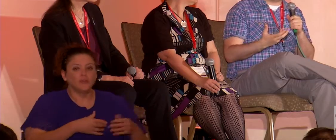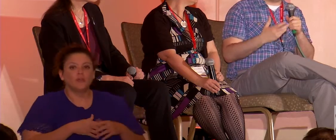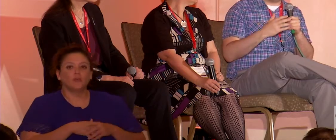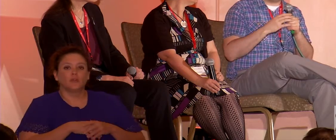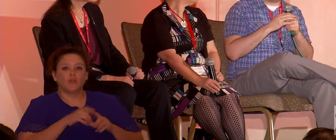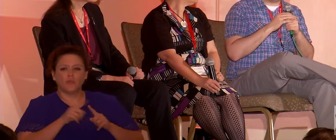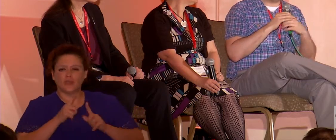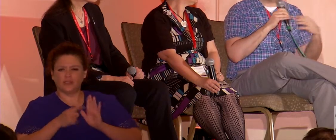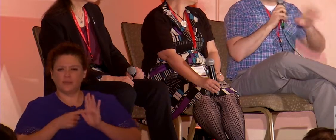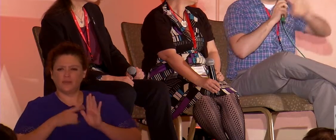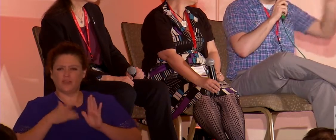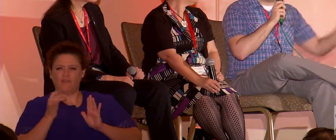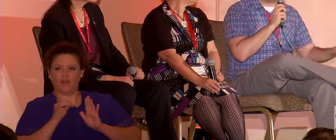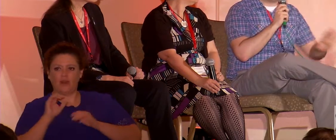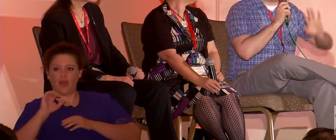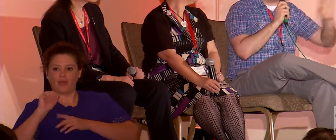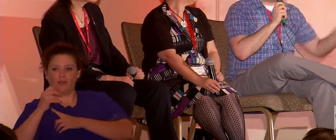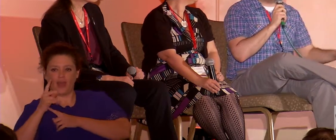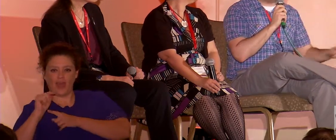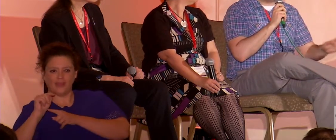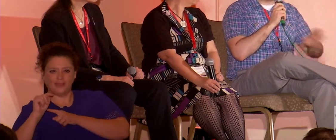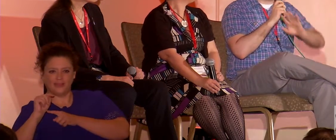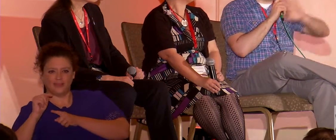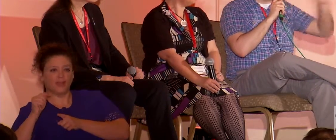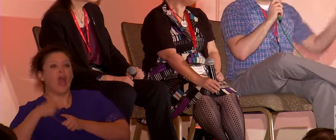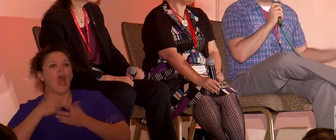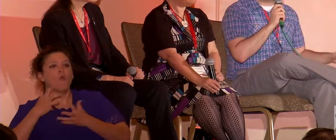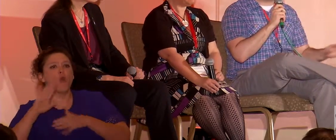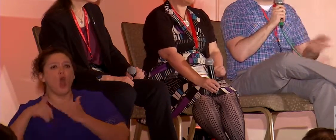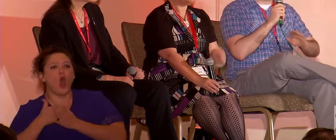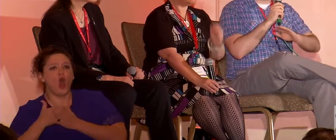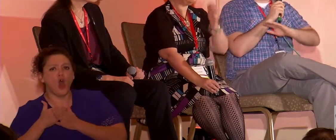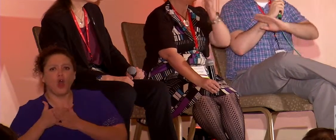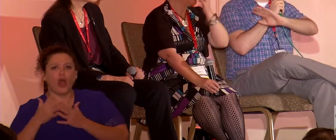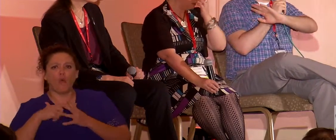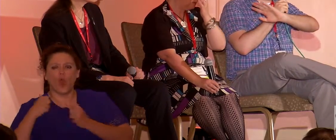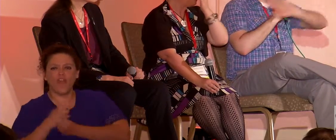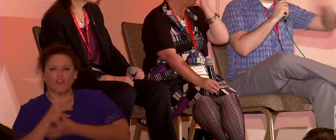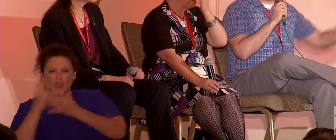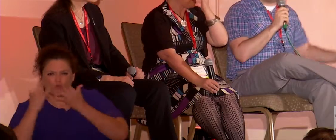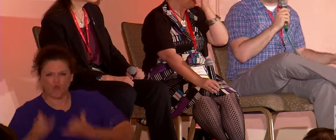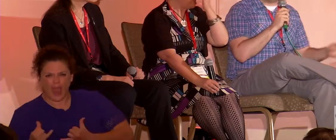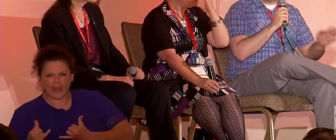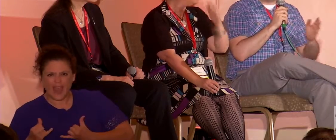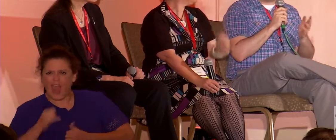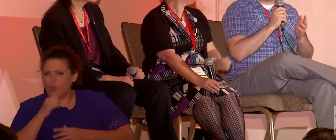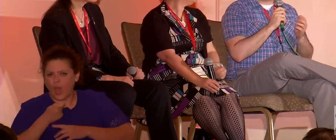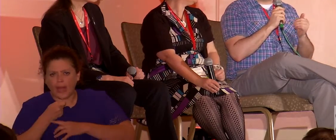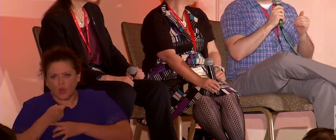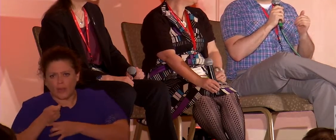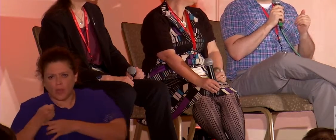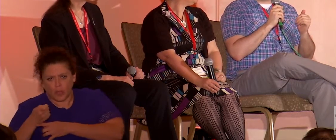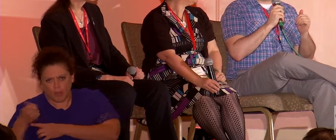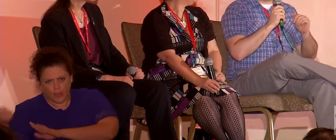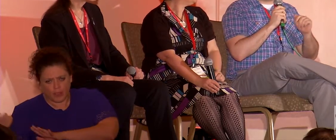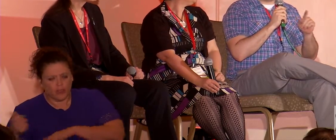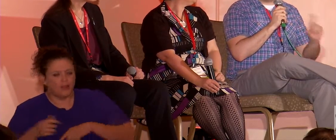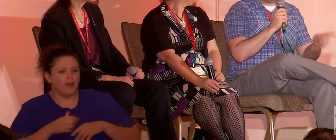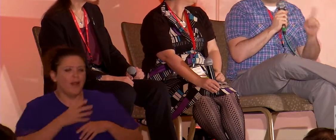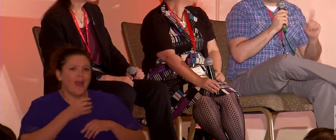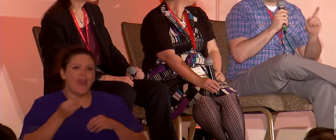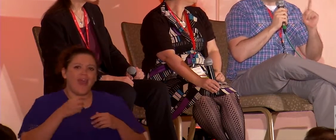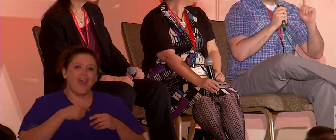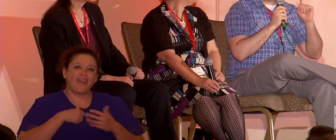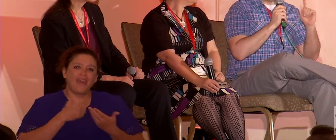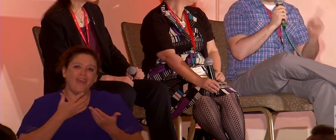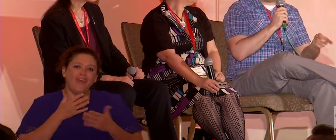sense that the atheist community wants it like all and wants it right now, like get rid of religion, just forget it. And I